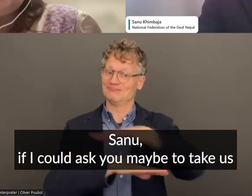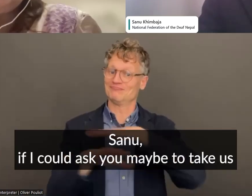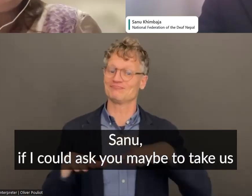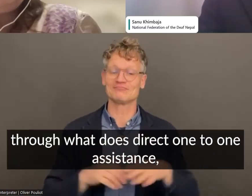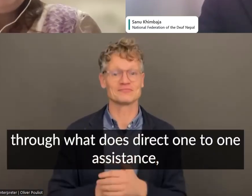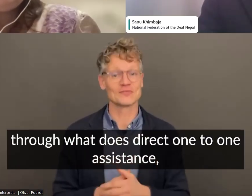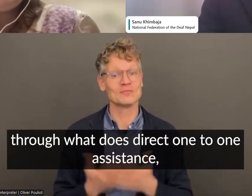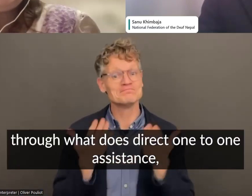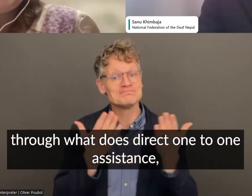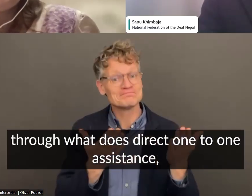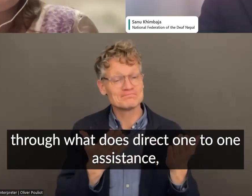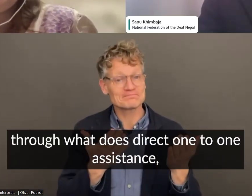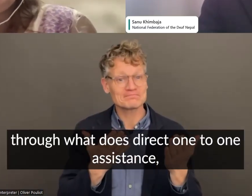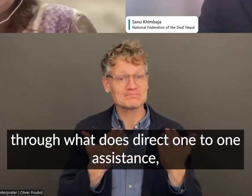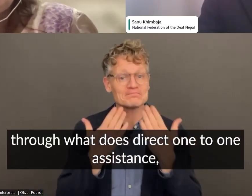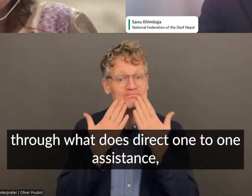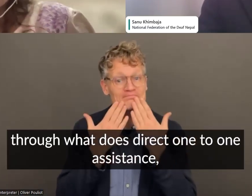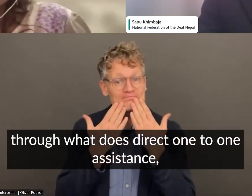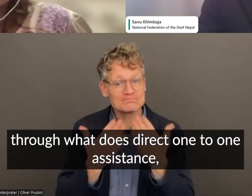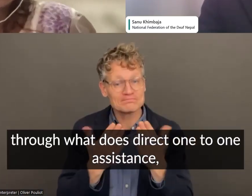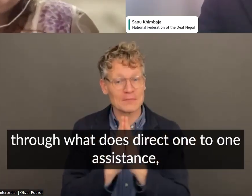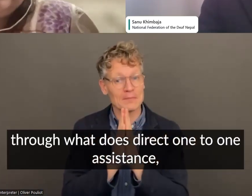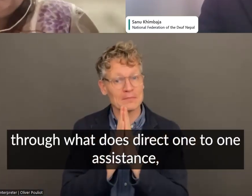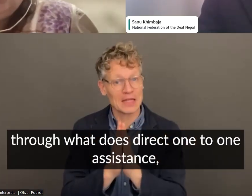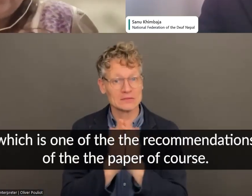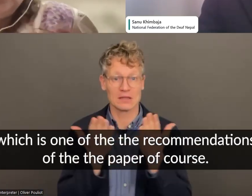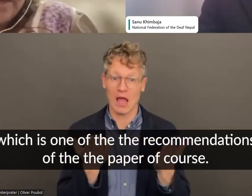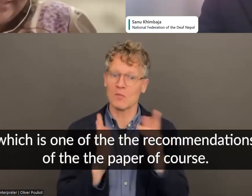you maybe to take us through, what